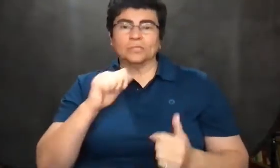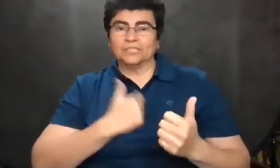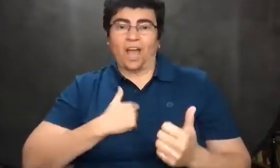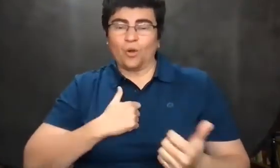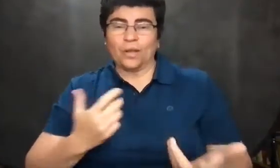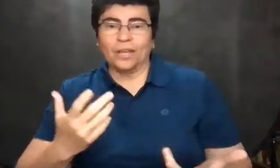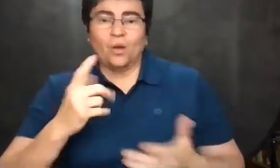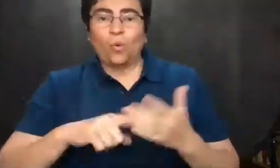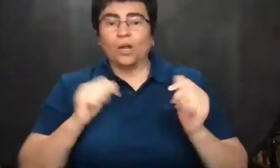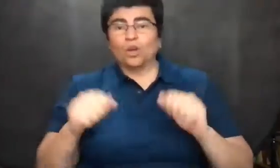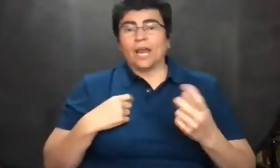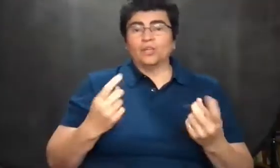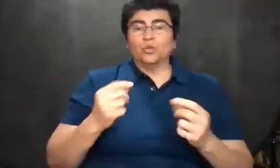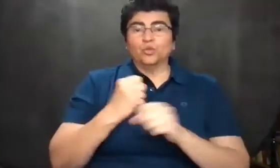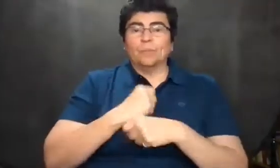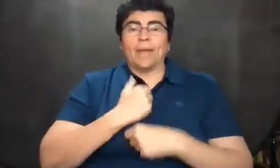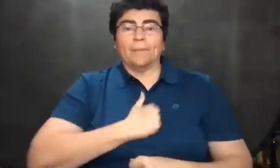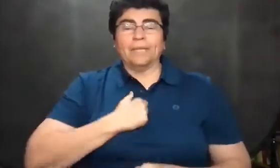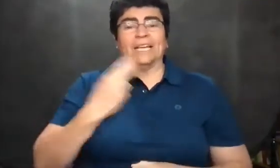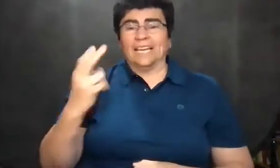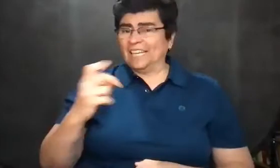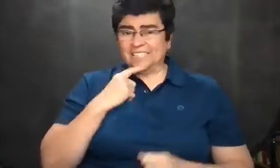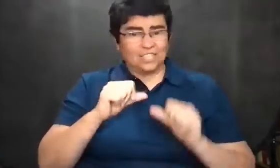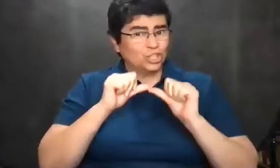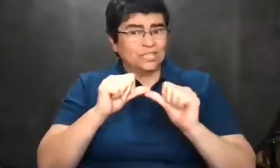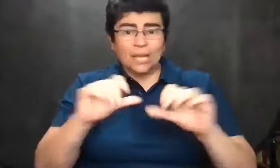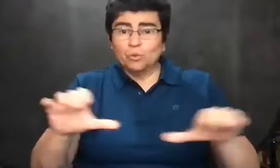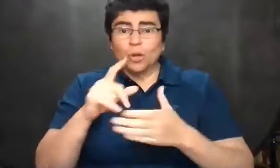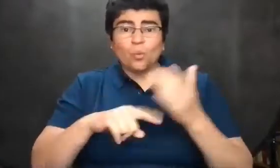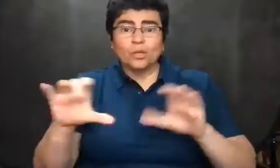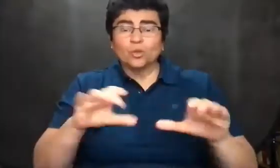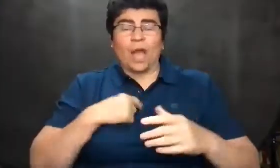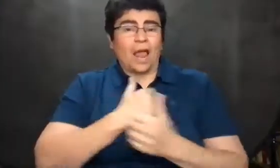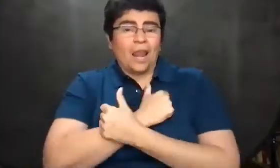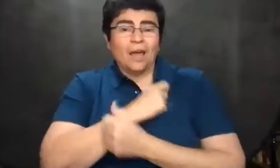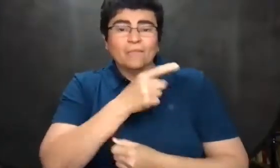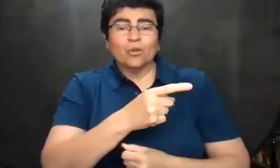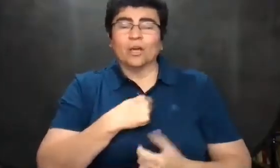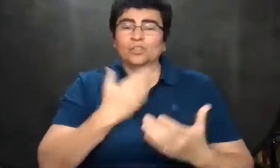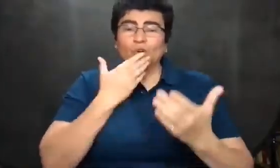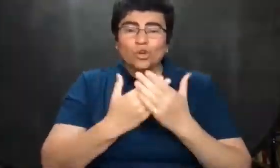could I do to make amends? And he said, keep doing what you're doing, Mom. I love you. And it's so good to see you sober.